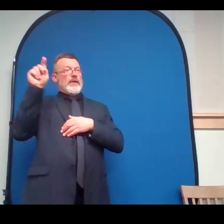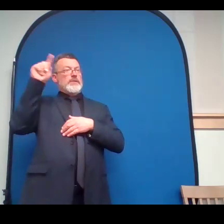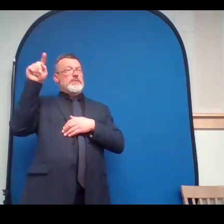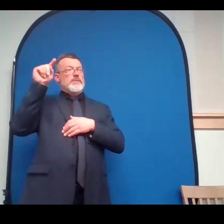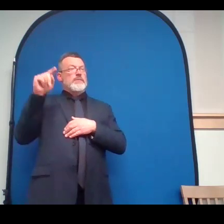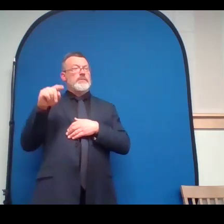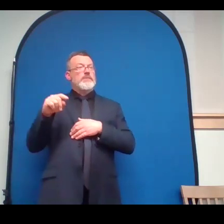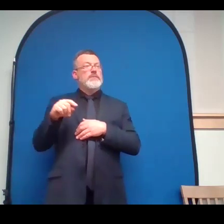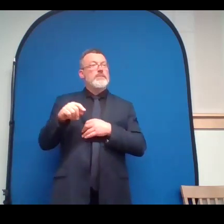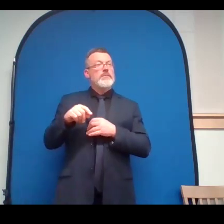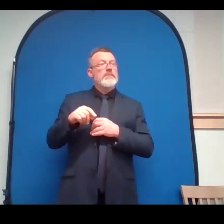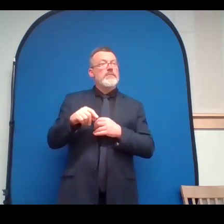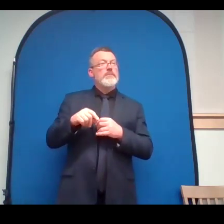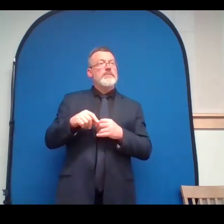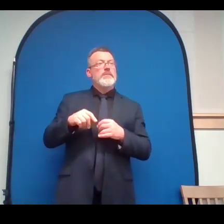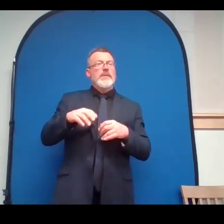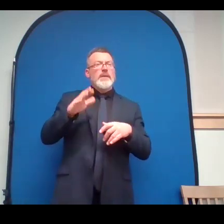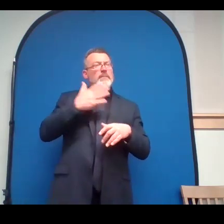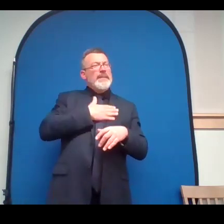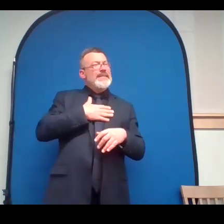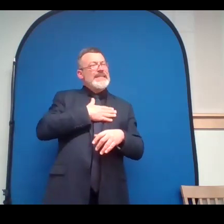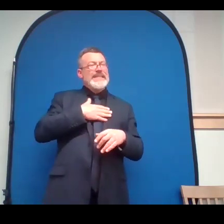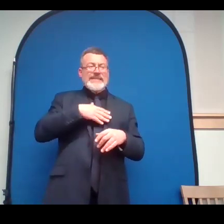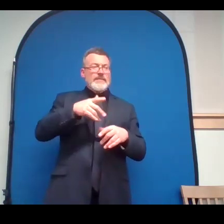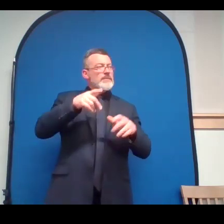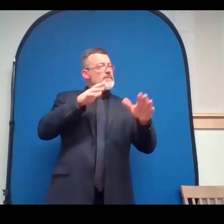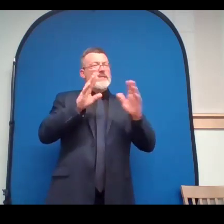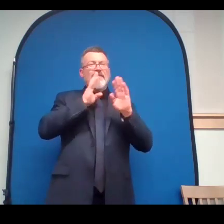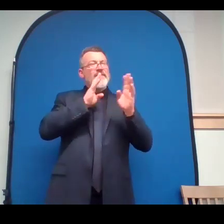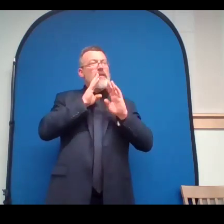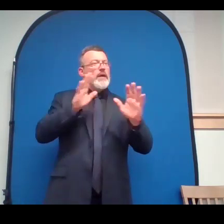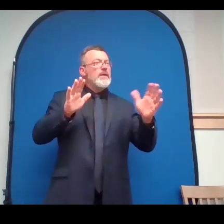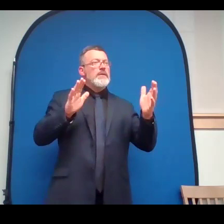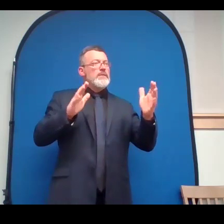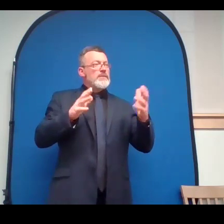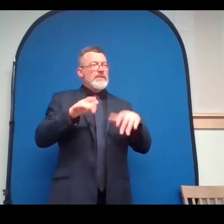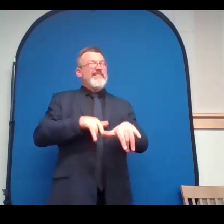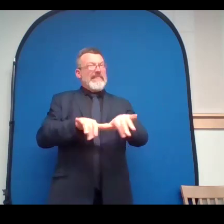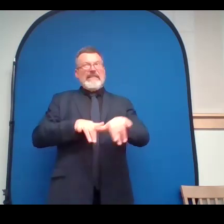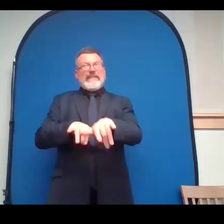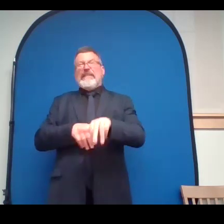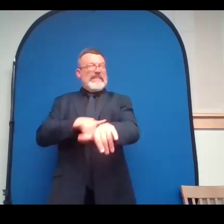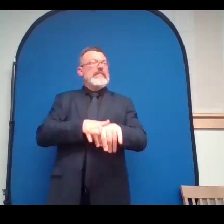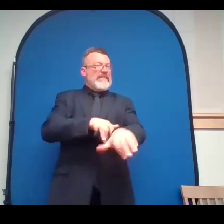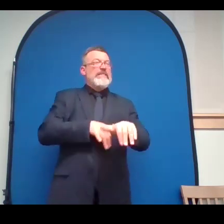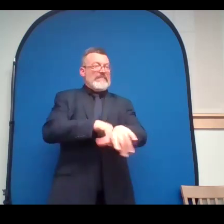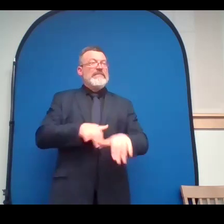down. When you all talk at once, there isn't a chance. We'll give you a copy of it.